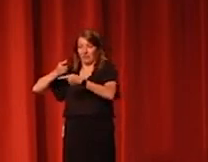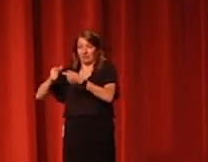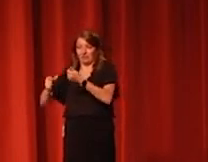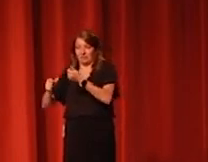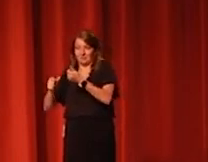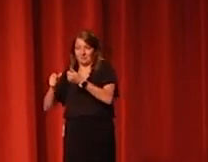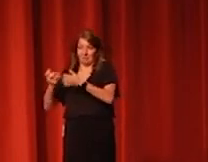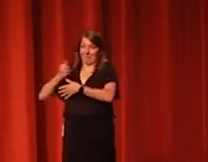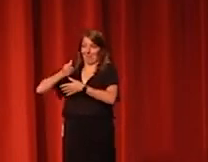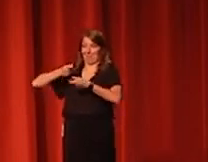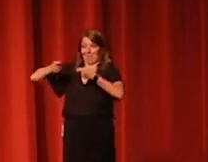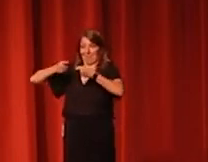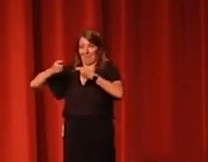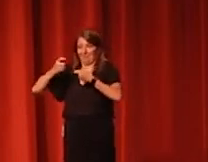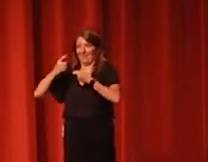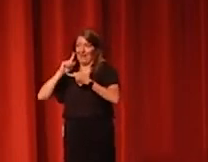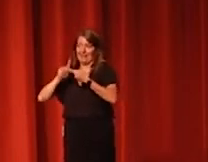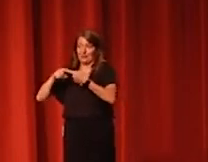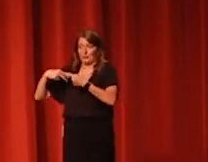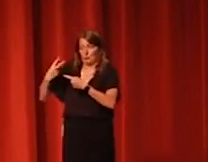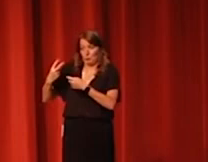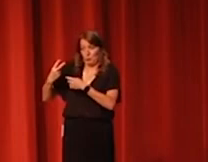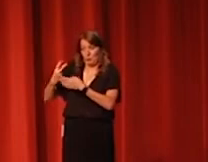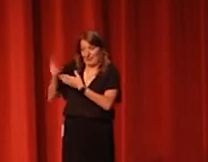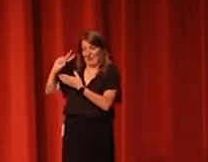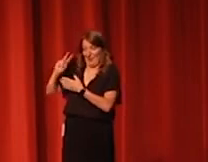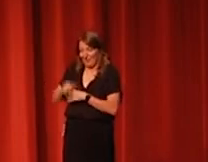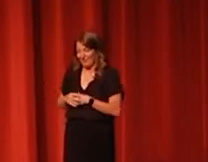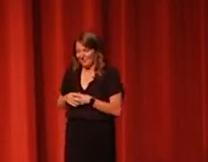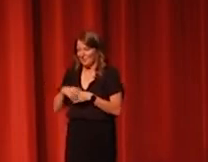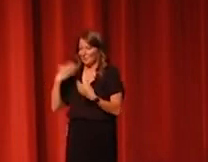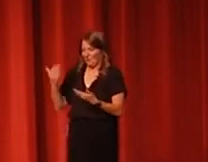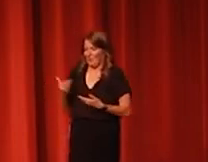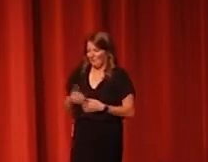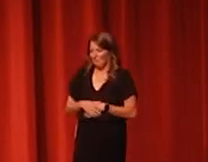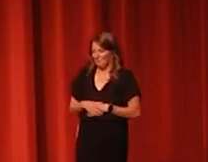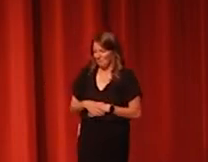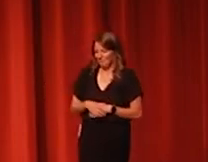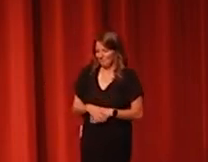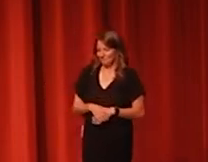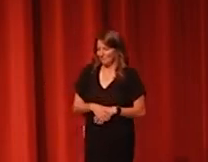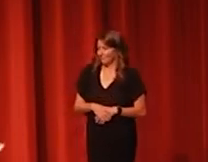committee until about 2 or 3 weeks ago. Please welcome Dr. Carlson. Thank you.